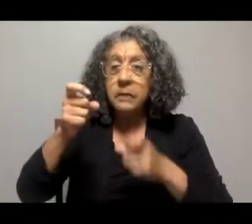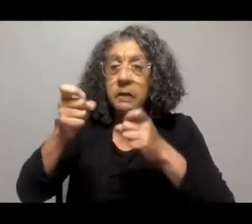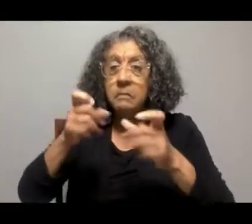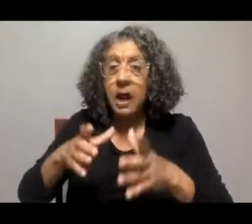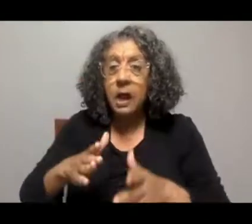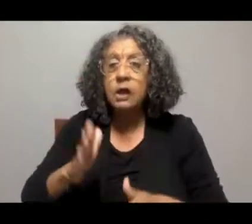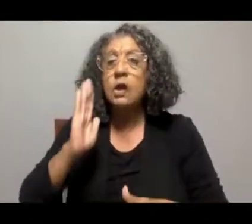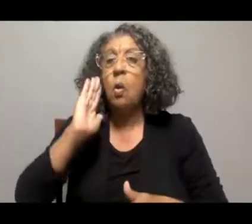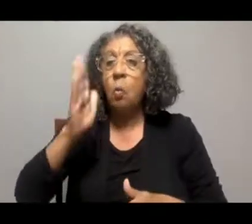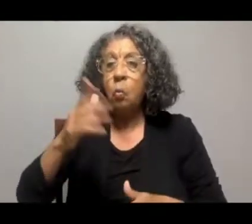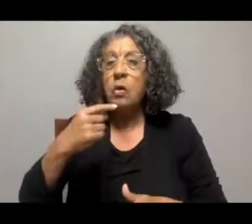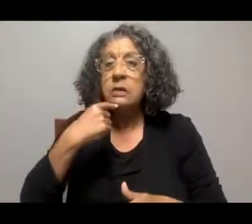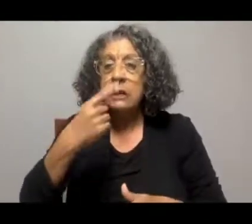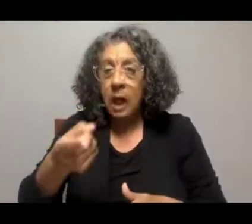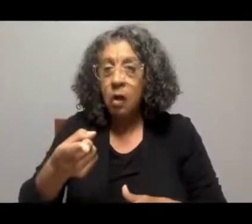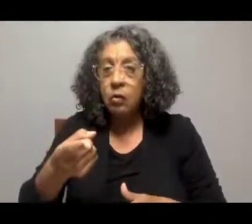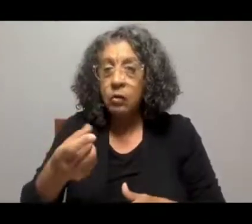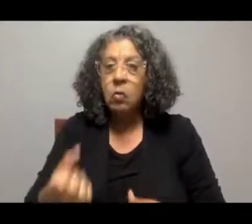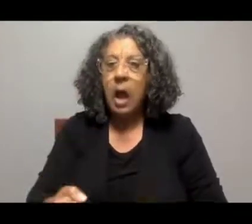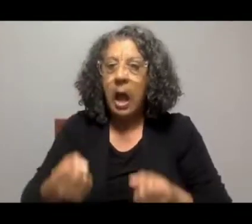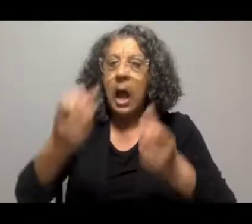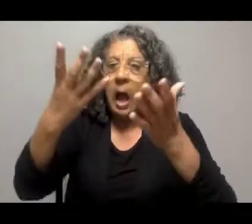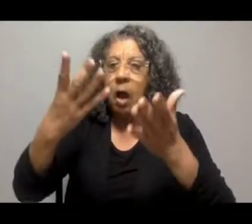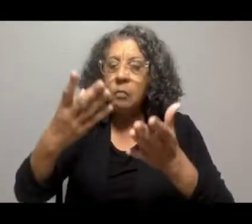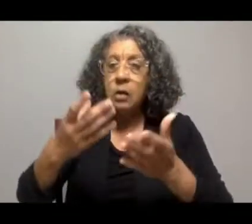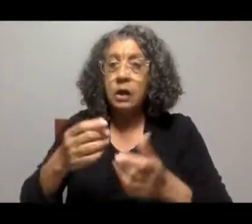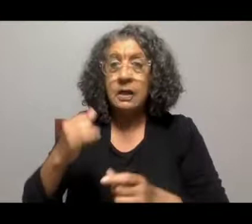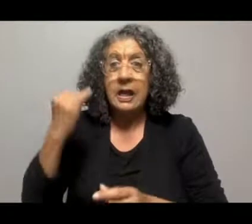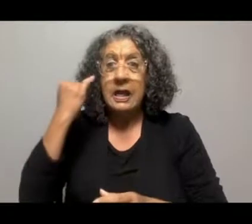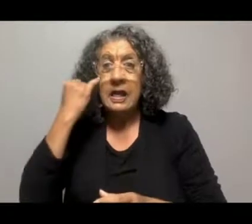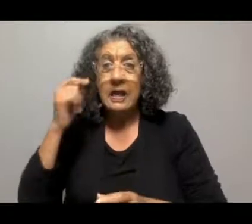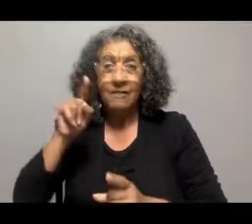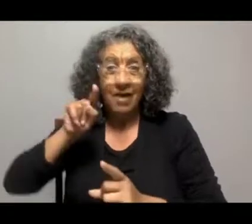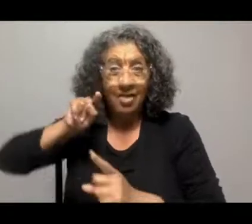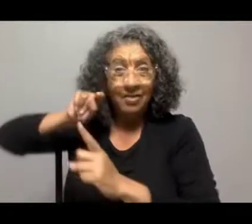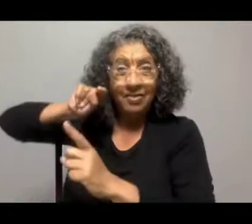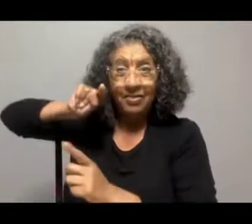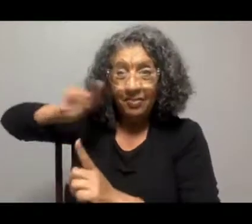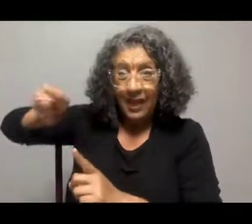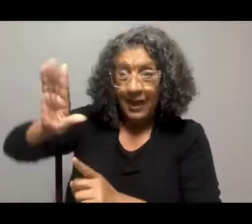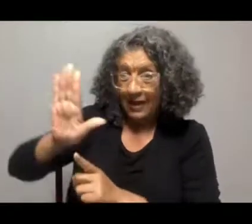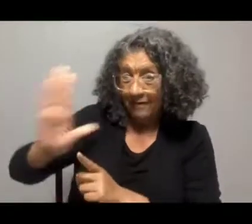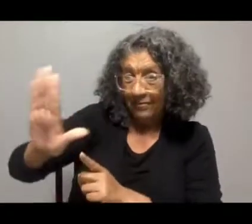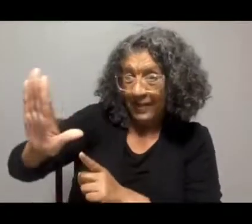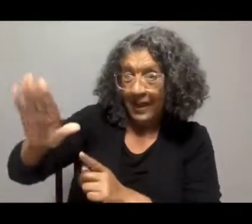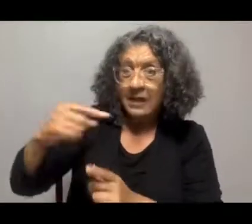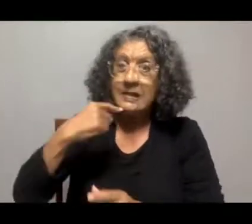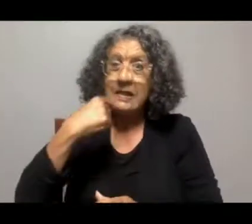Sometimes the company manager will tell you how much